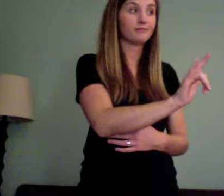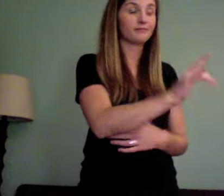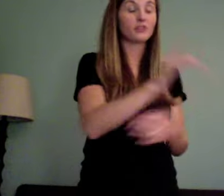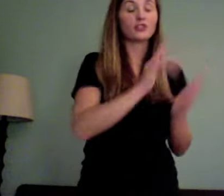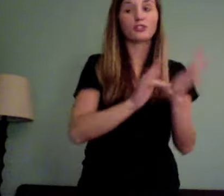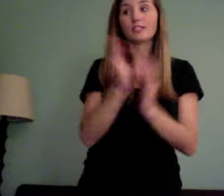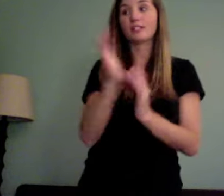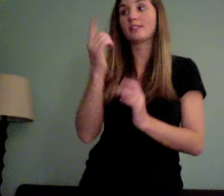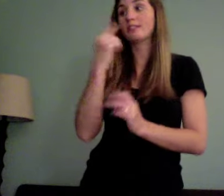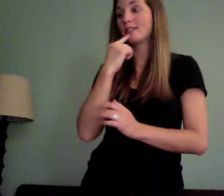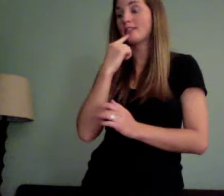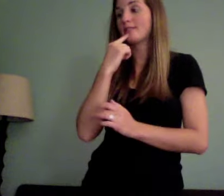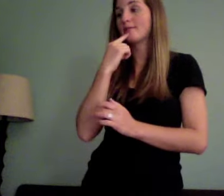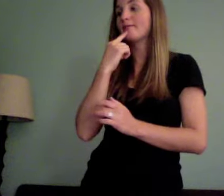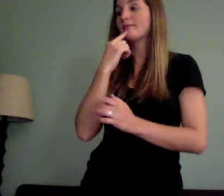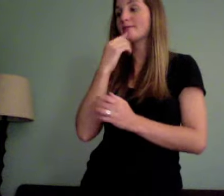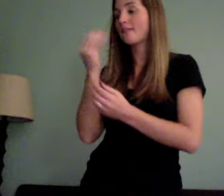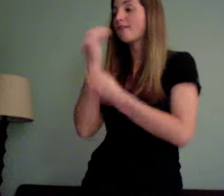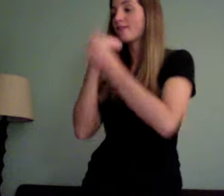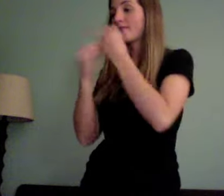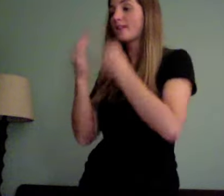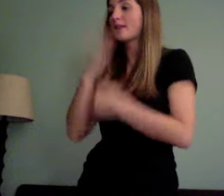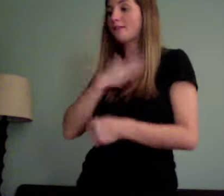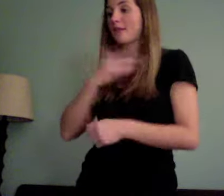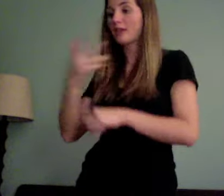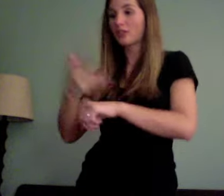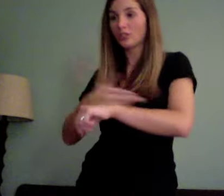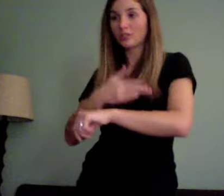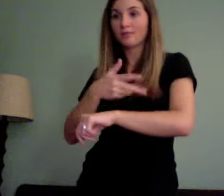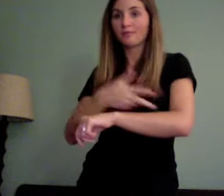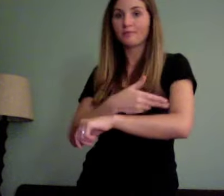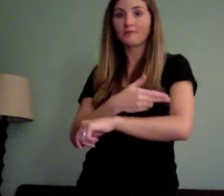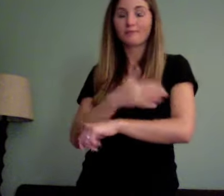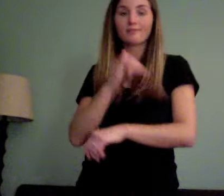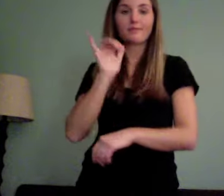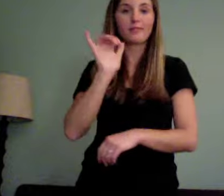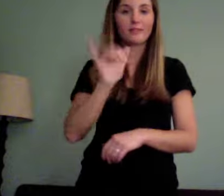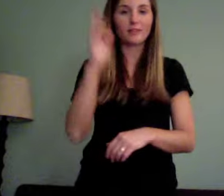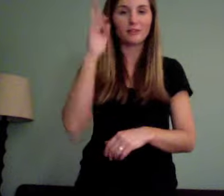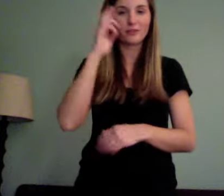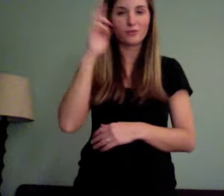And that is why Jesus died for your greatest failure,